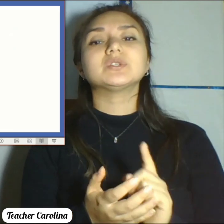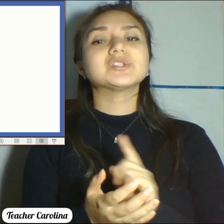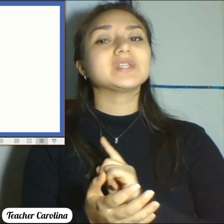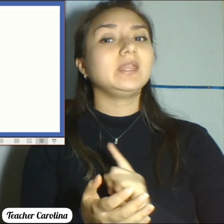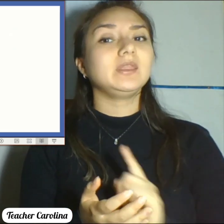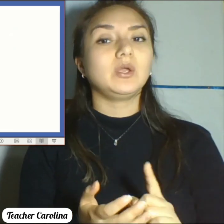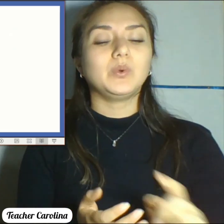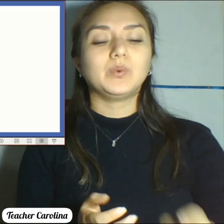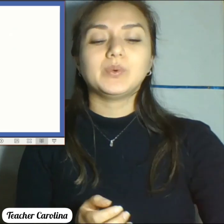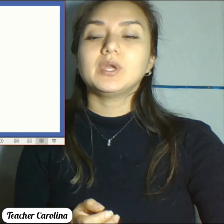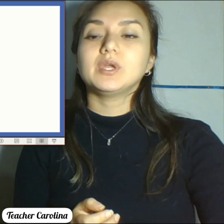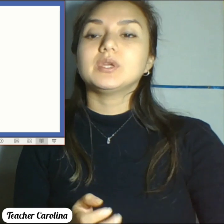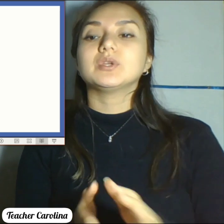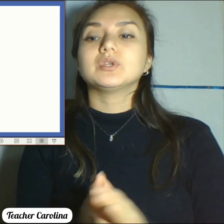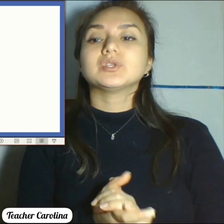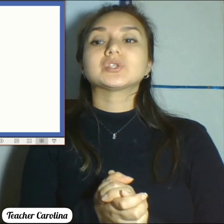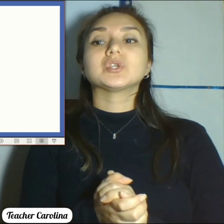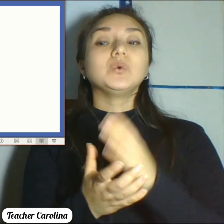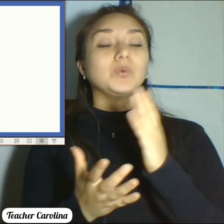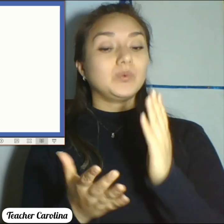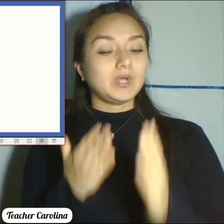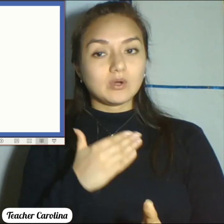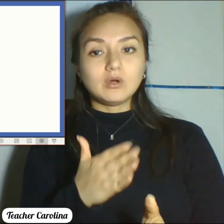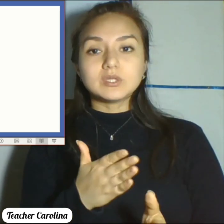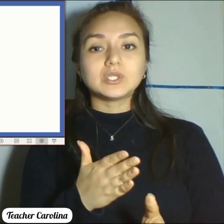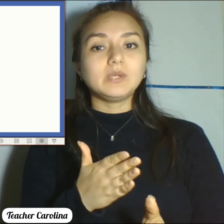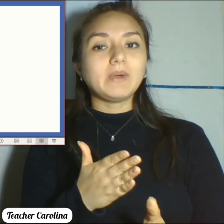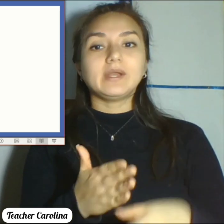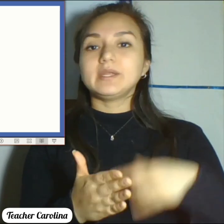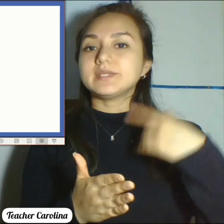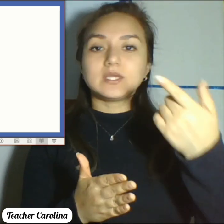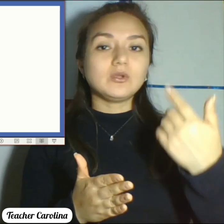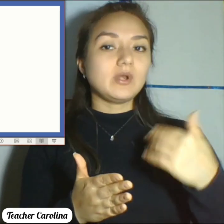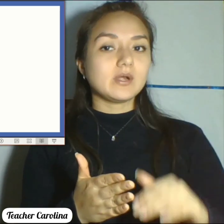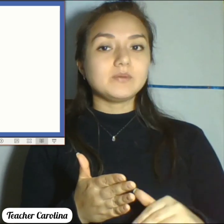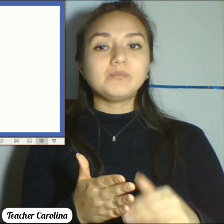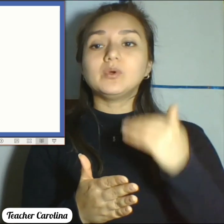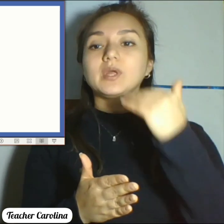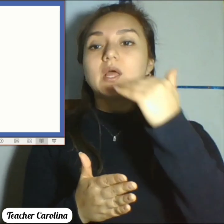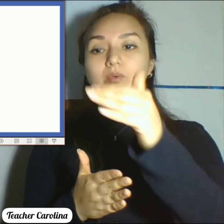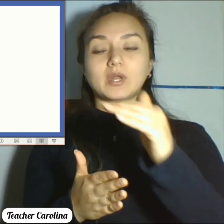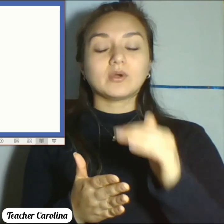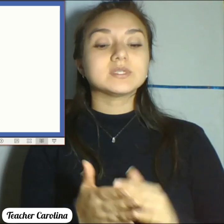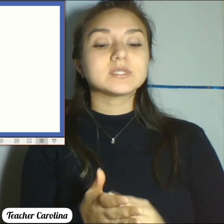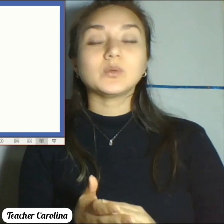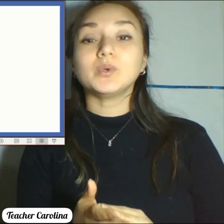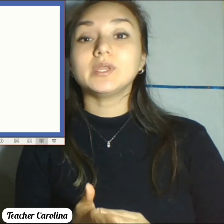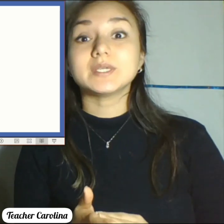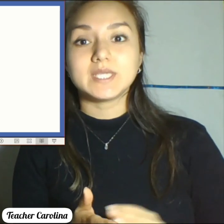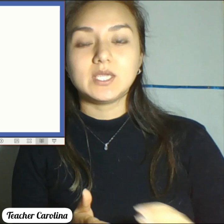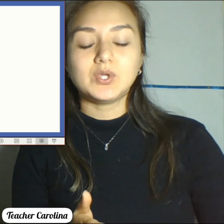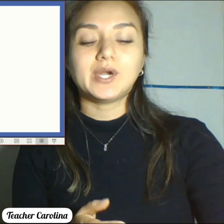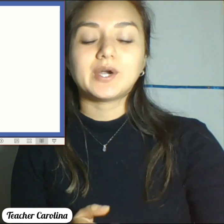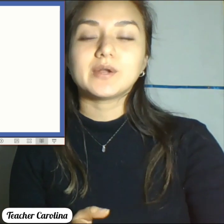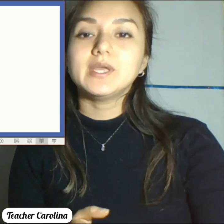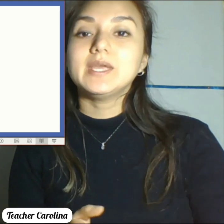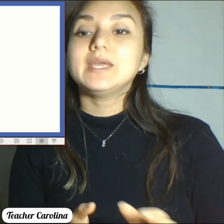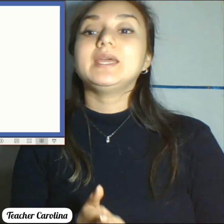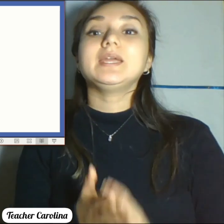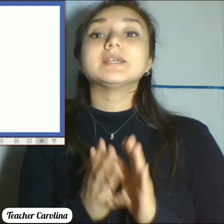say no. So we are also divided in singular and in plural. We are going to start with the singular. In a